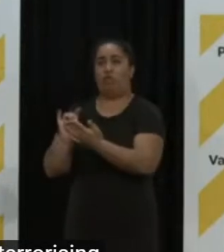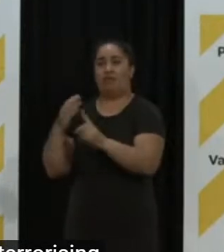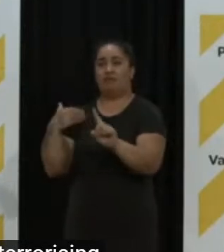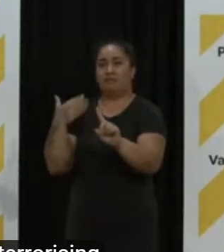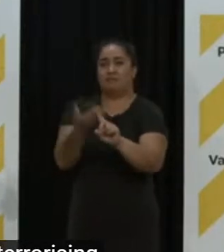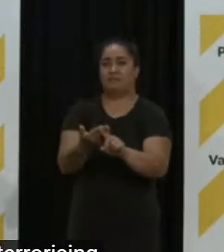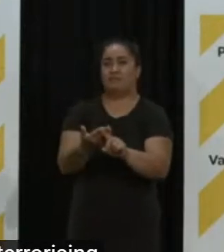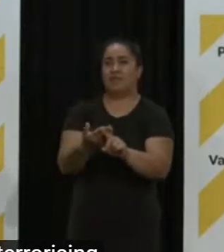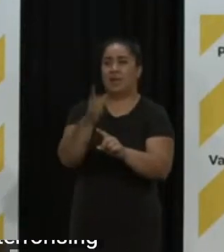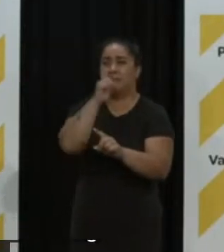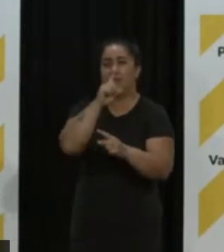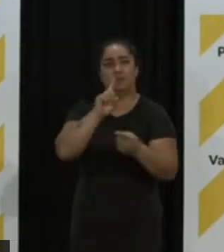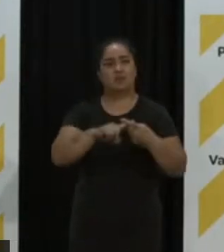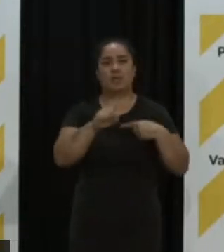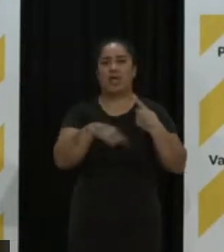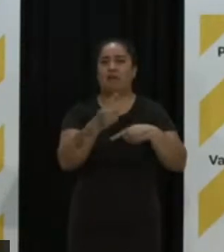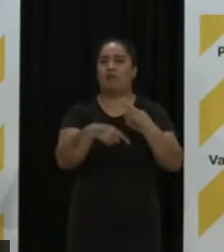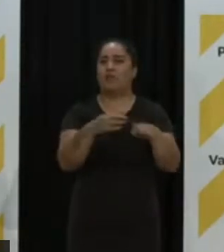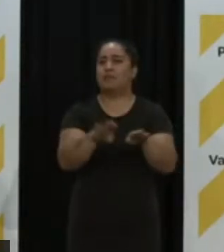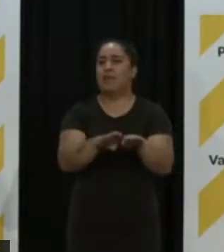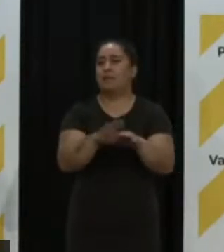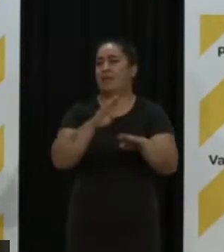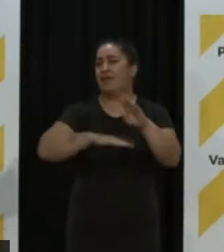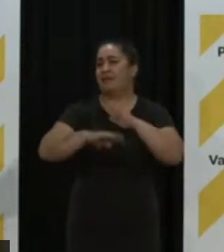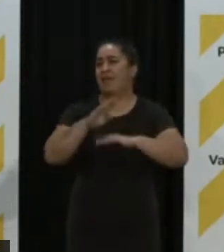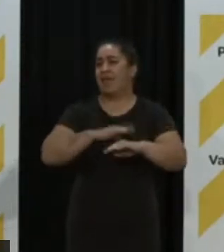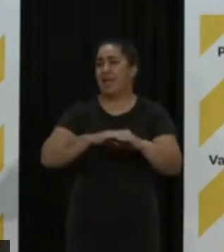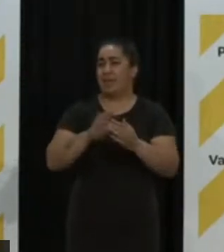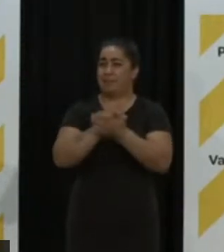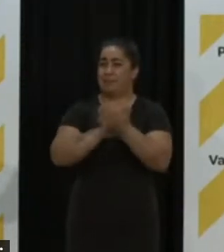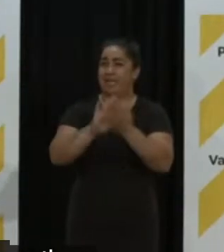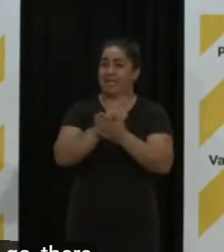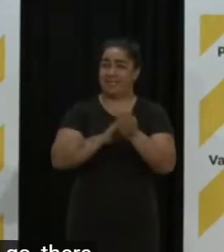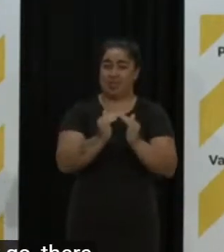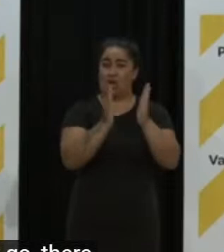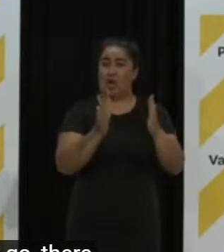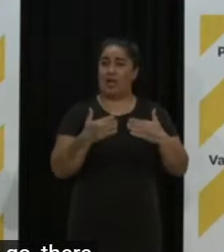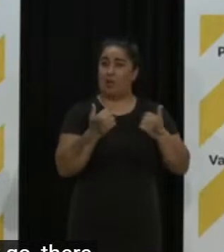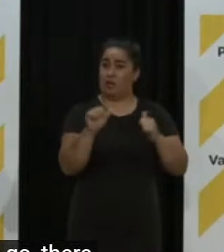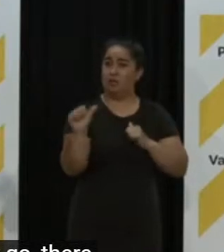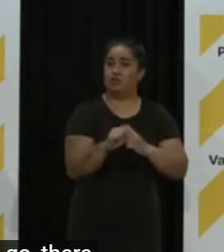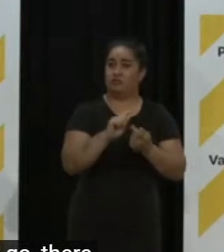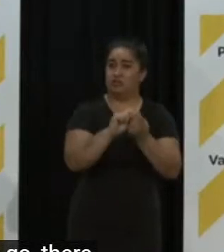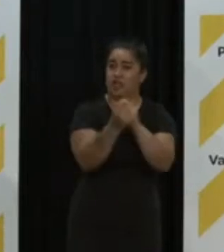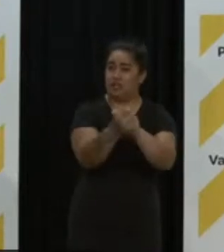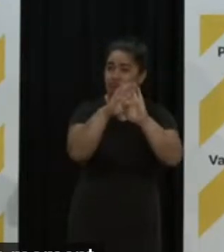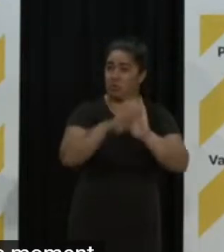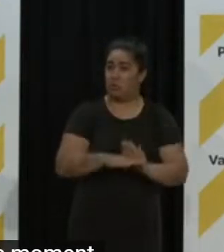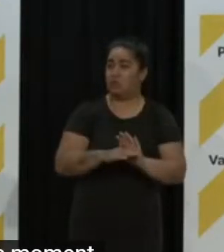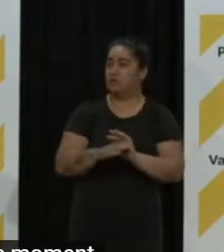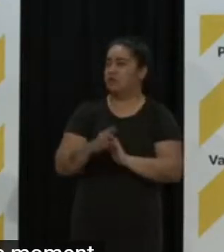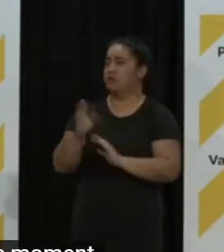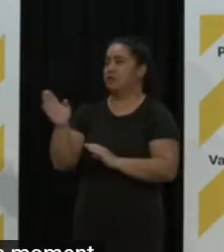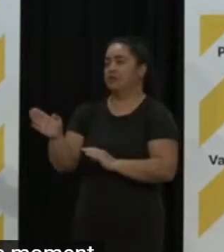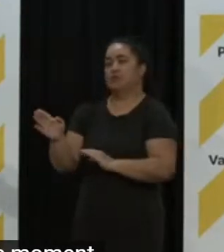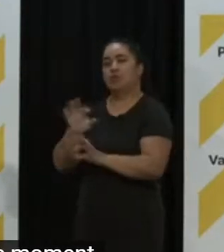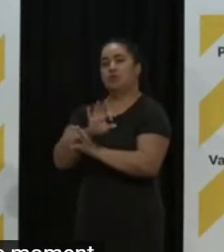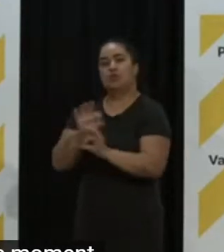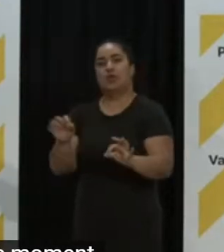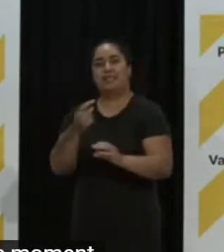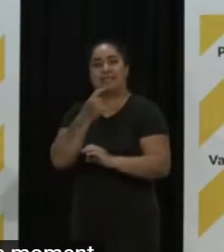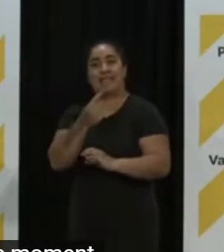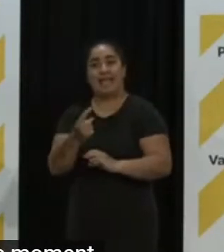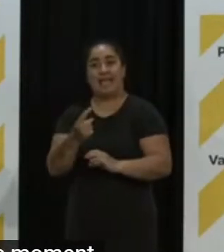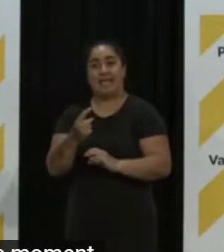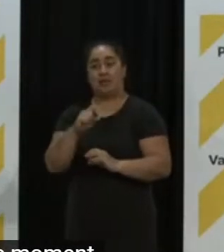are carrying on. But so you should will. Kāinga Order actually be? Yeah. That's not to say that Kāinga Order will not move people on into